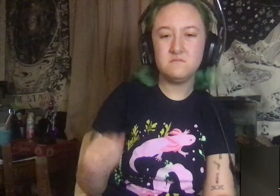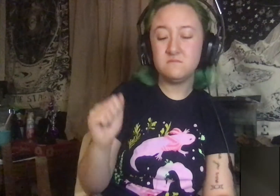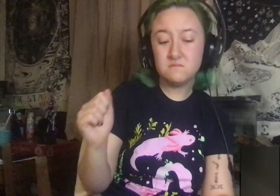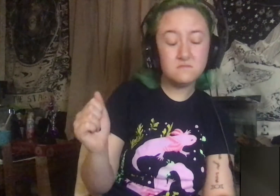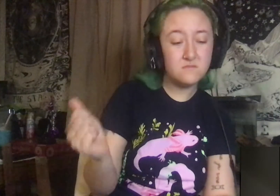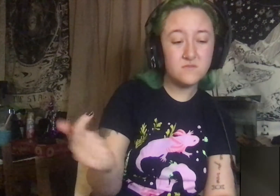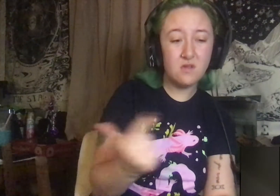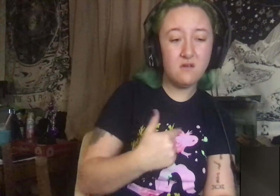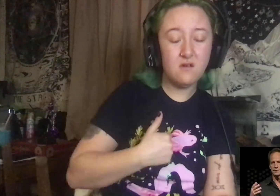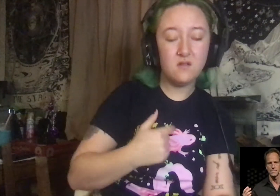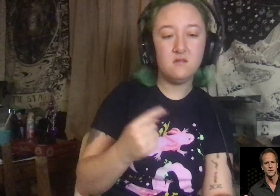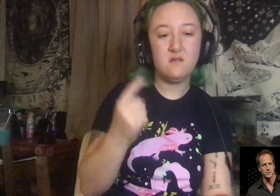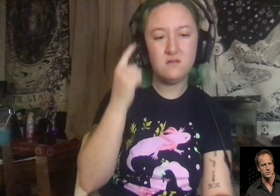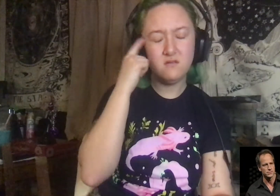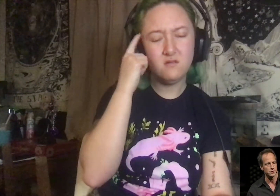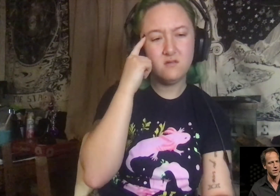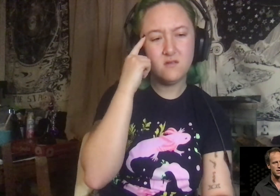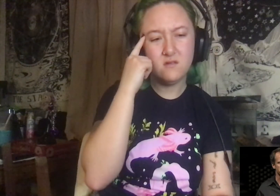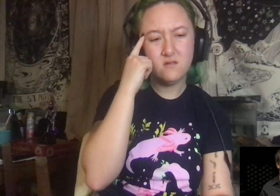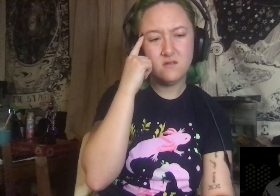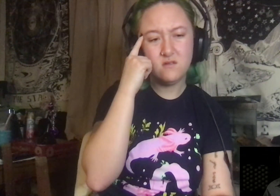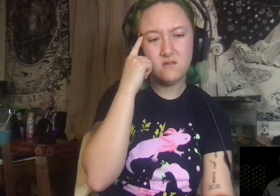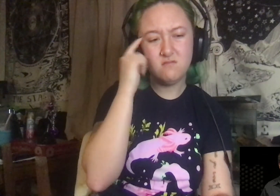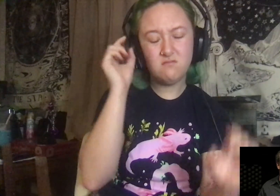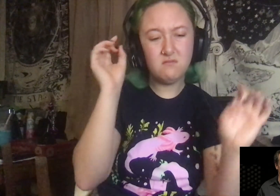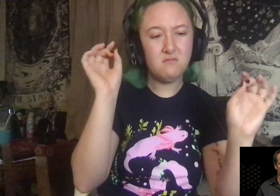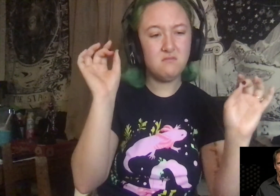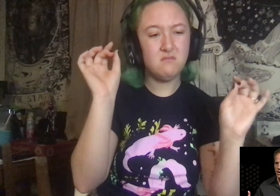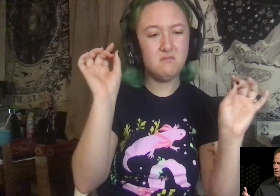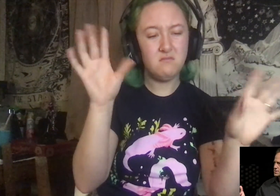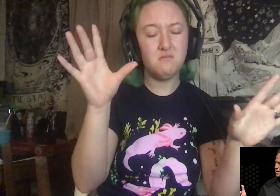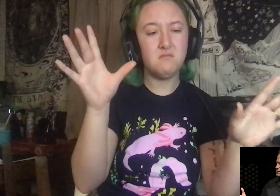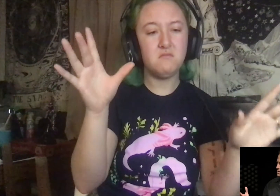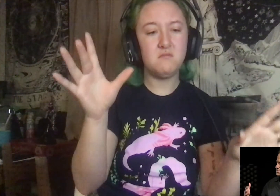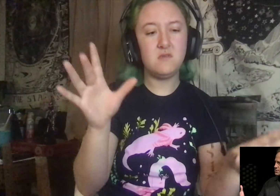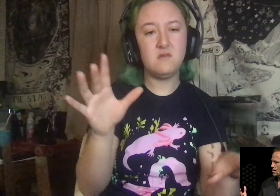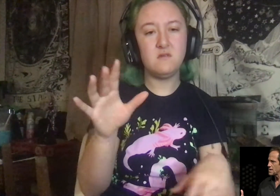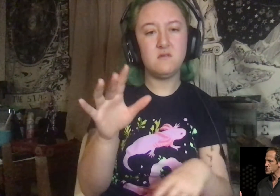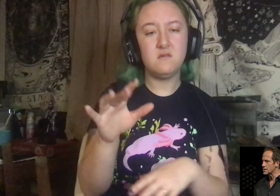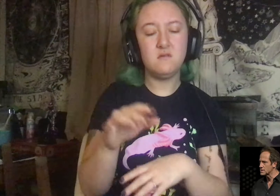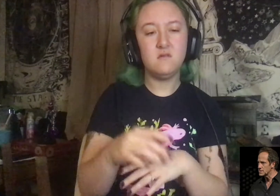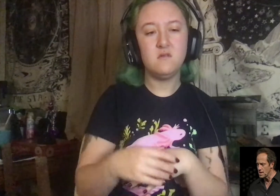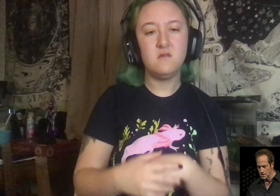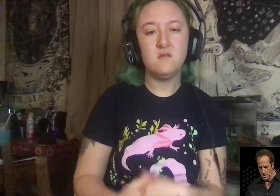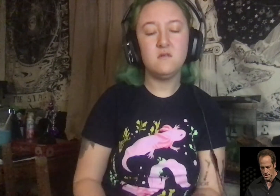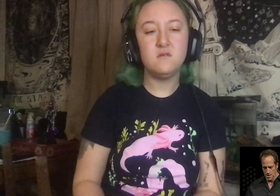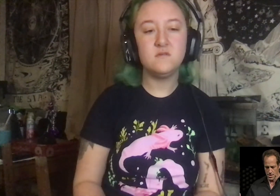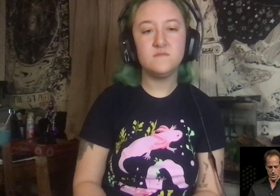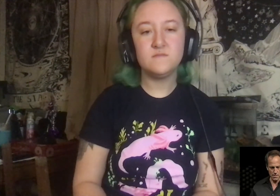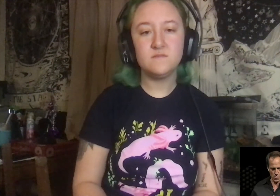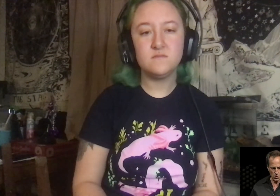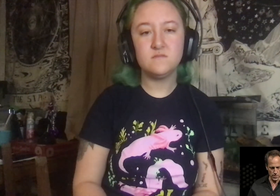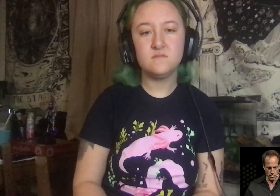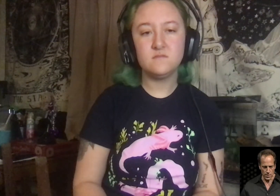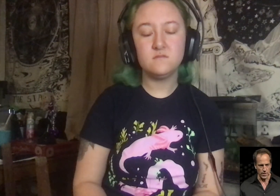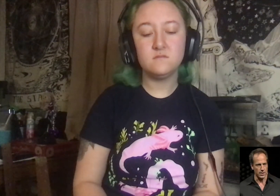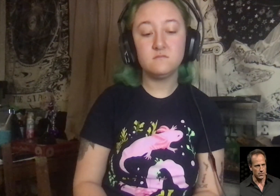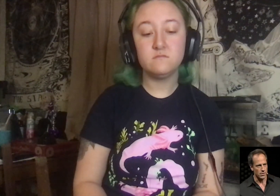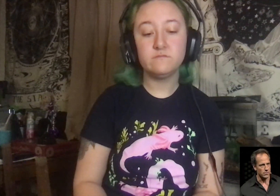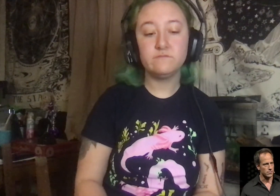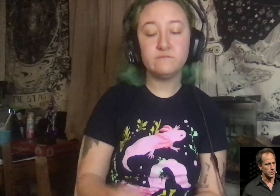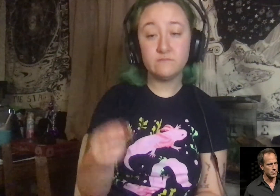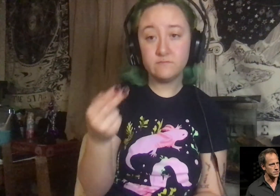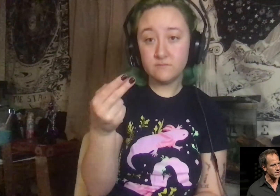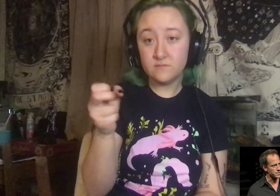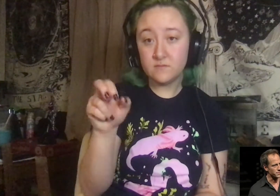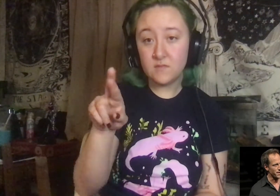is the Aristotelian definition of a tragedy. Aristotle says a tragedy is that moment when the